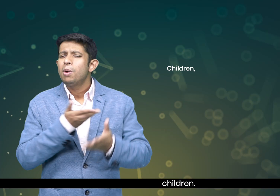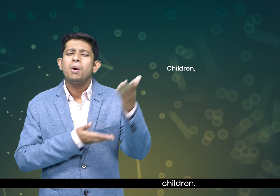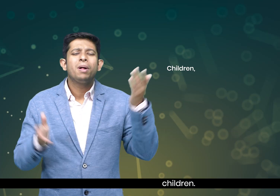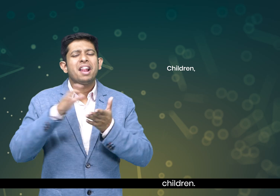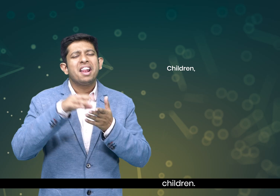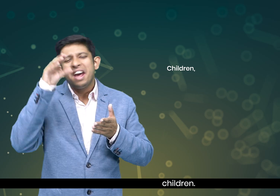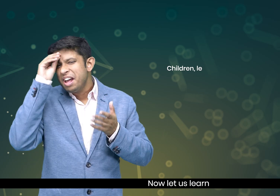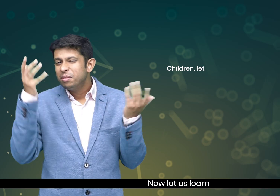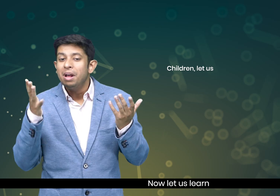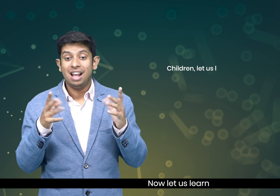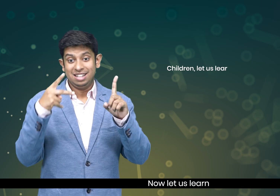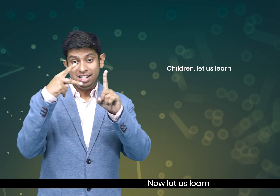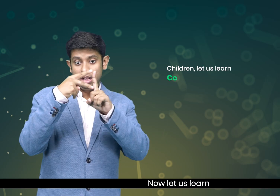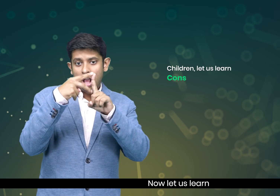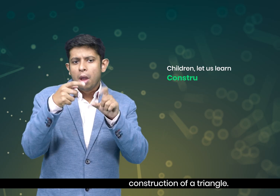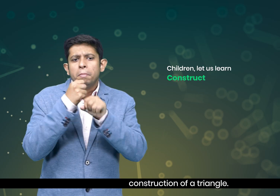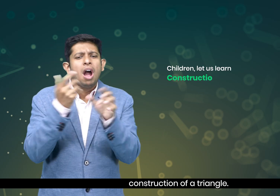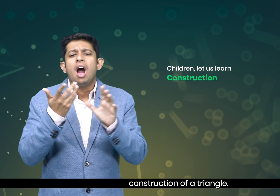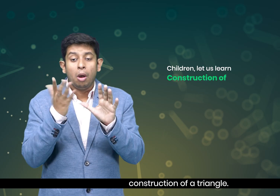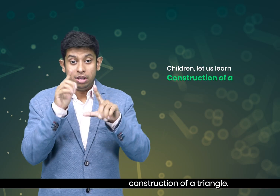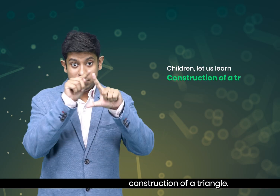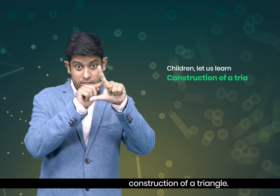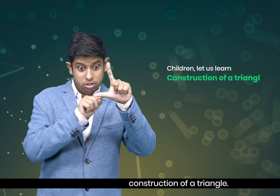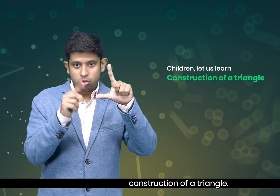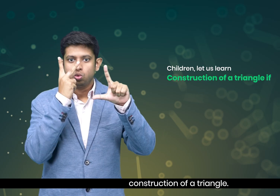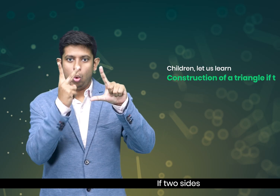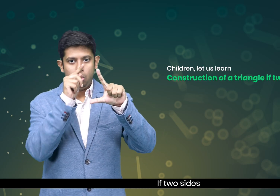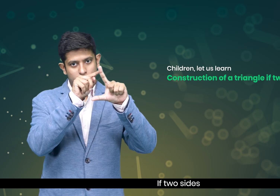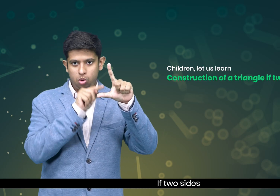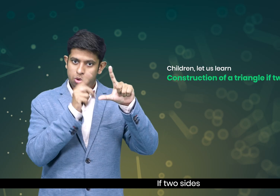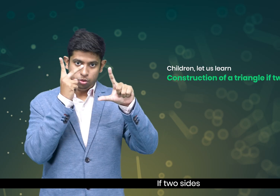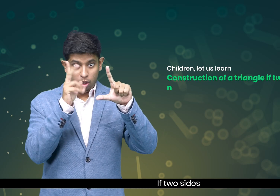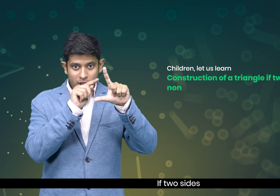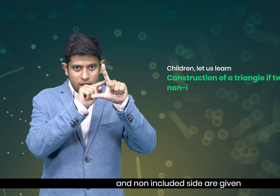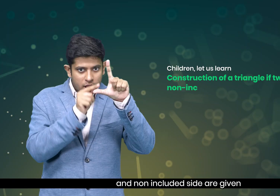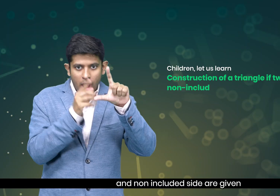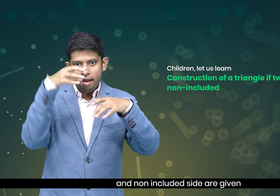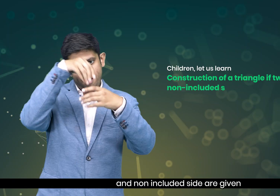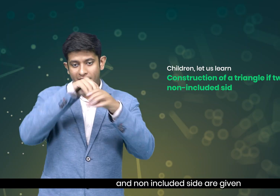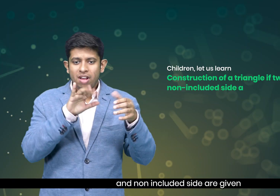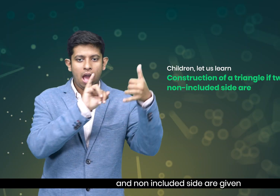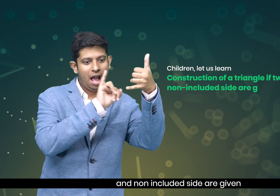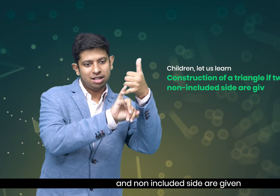Children, now let us learn construction of a triangle if two sides and non-included side are